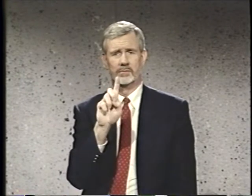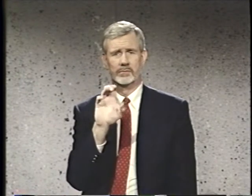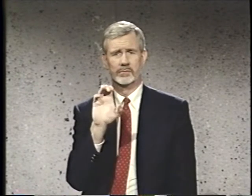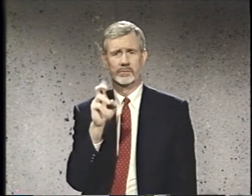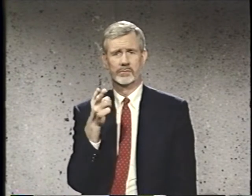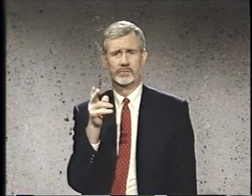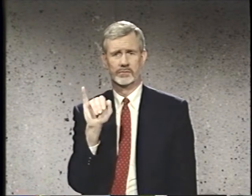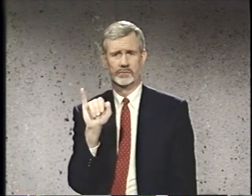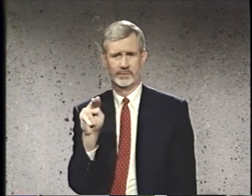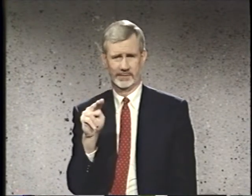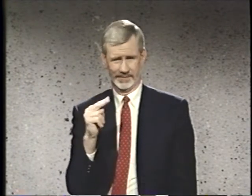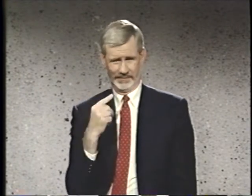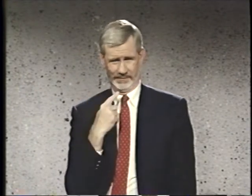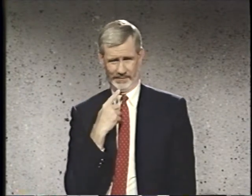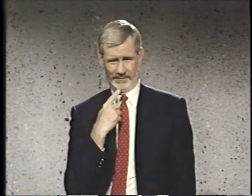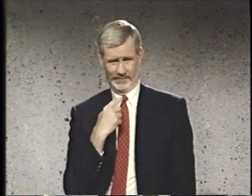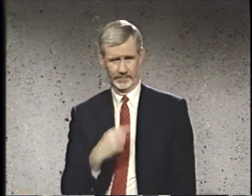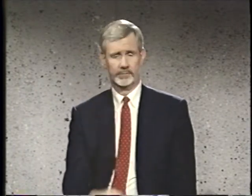Tucked chin.